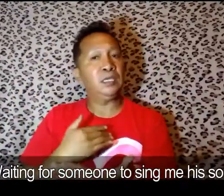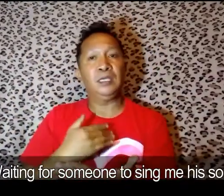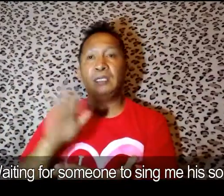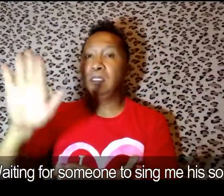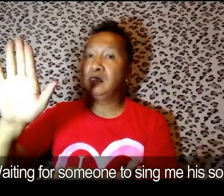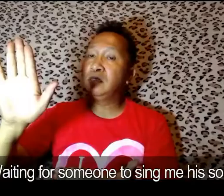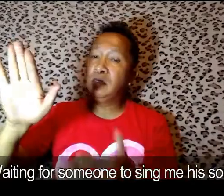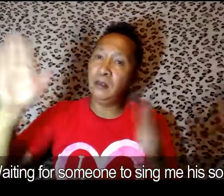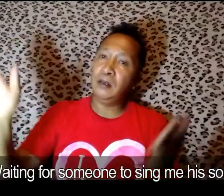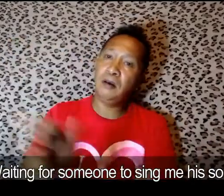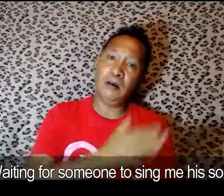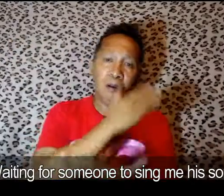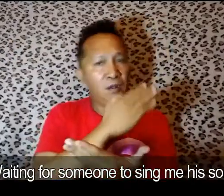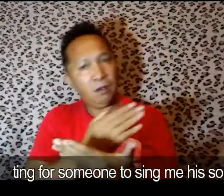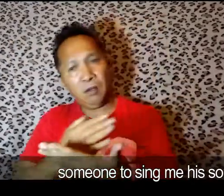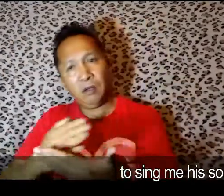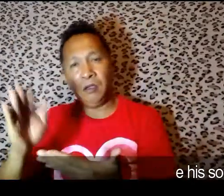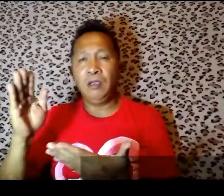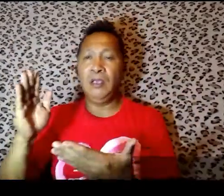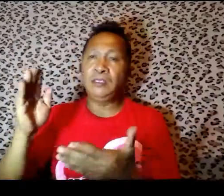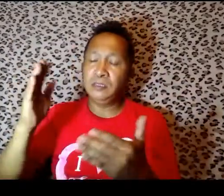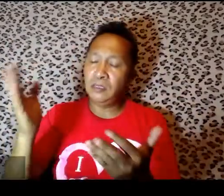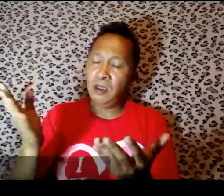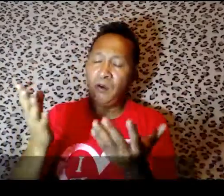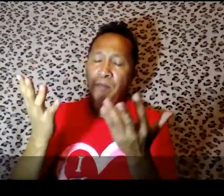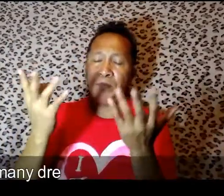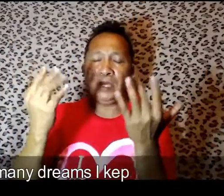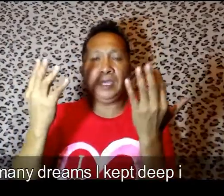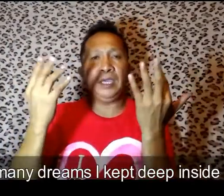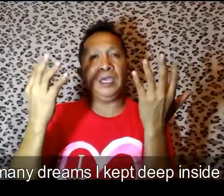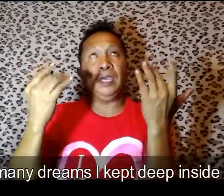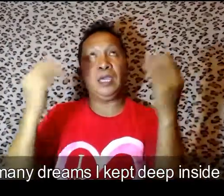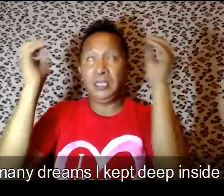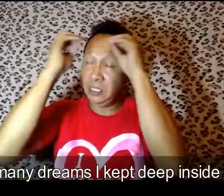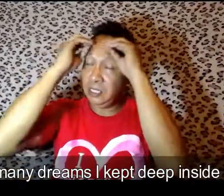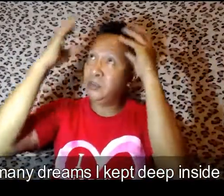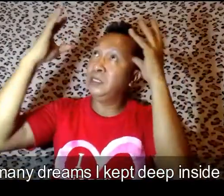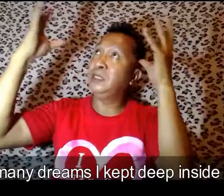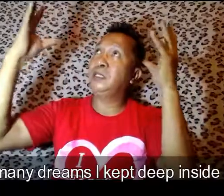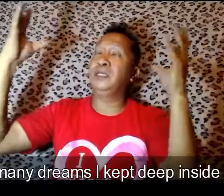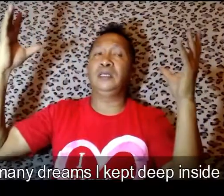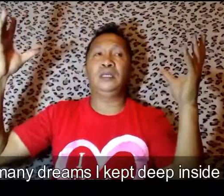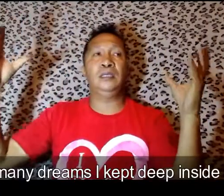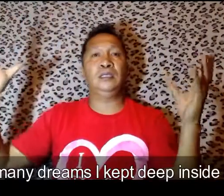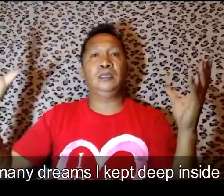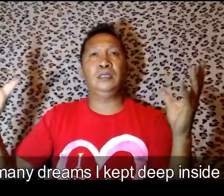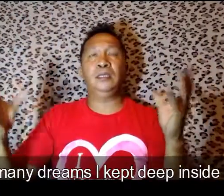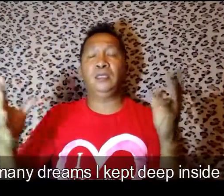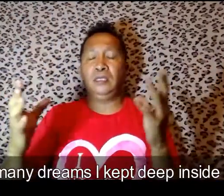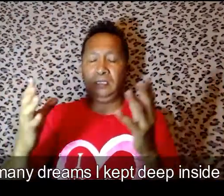me his song So many dreams